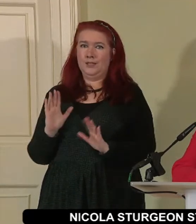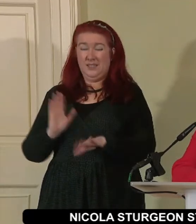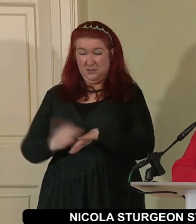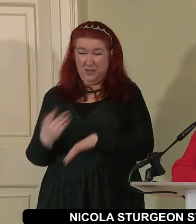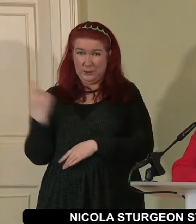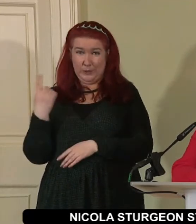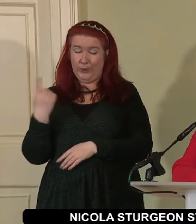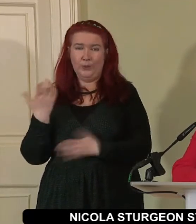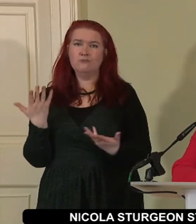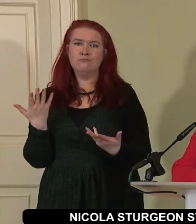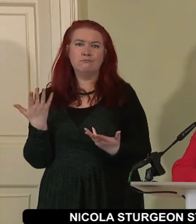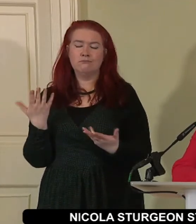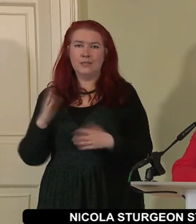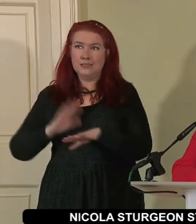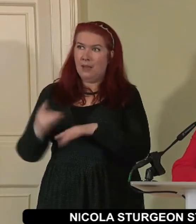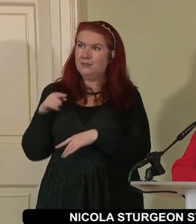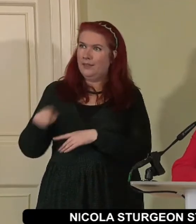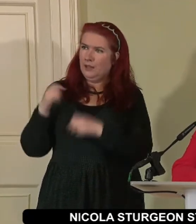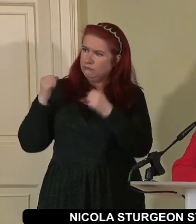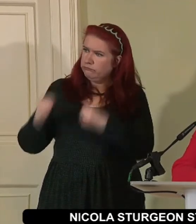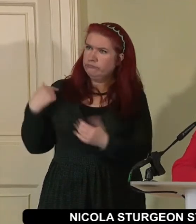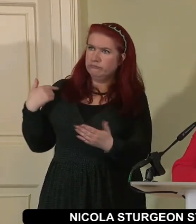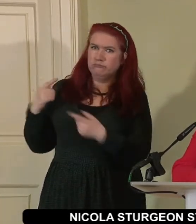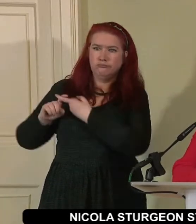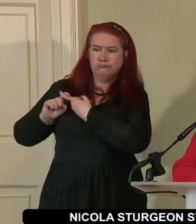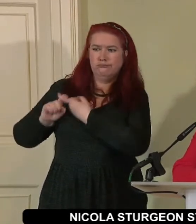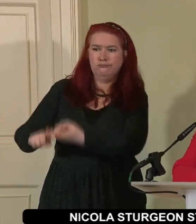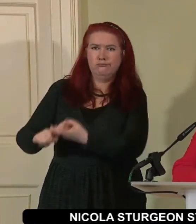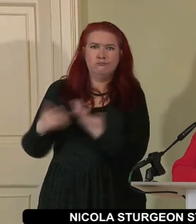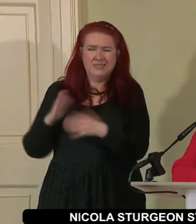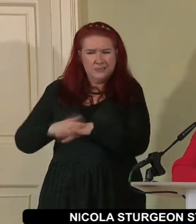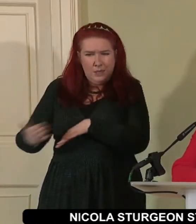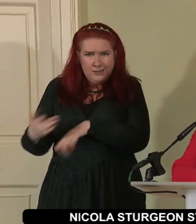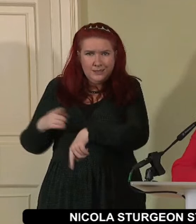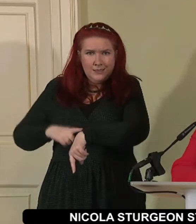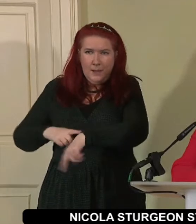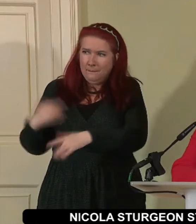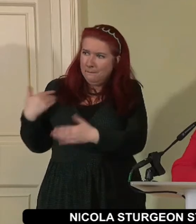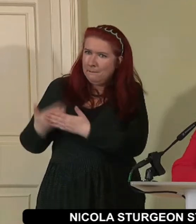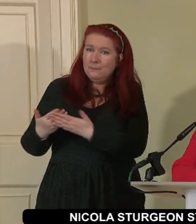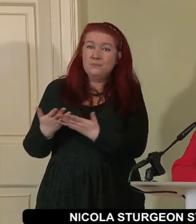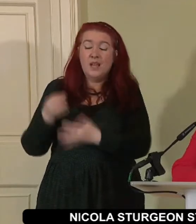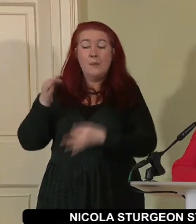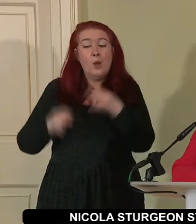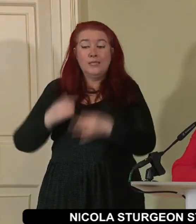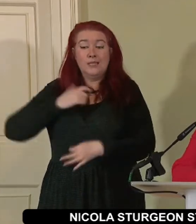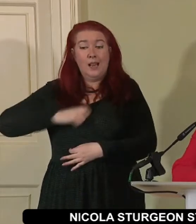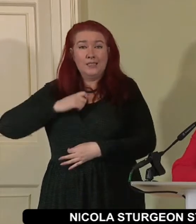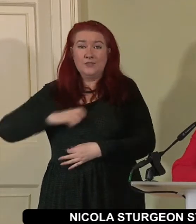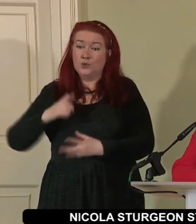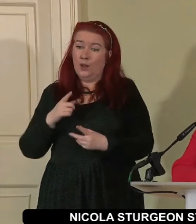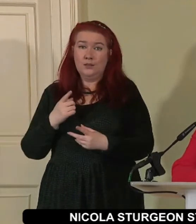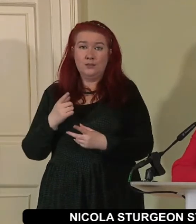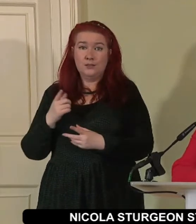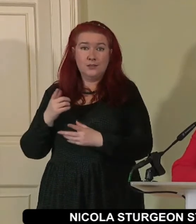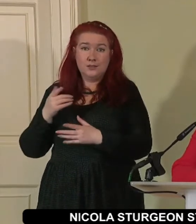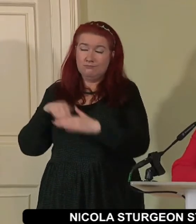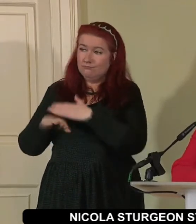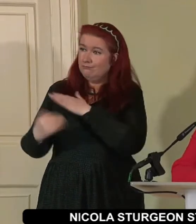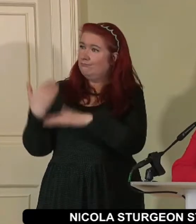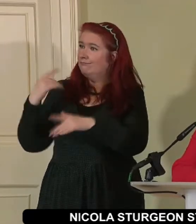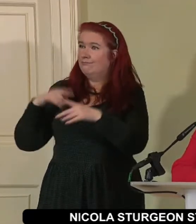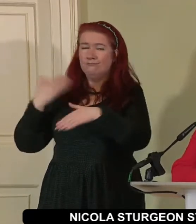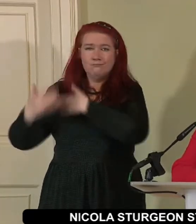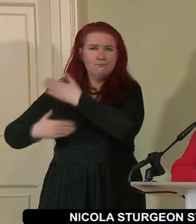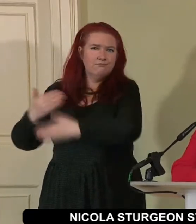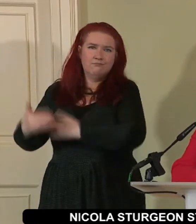are and no matter how dominant they've been for no matter how much time. You know, politicians come and go all the time. The